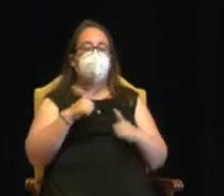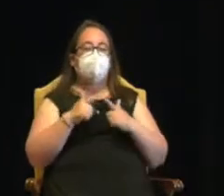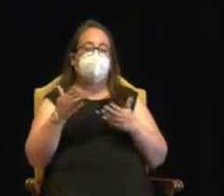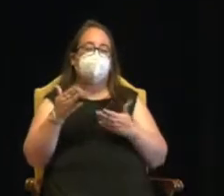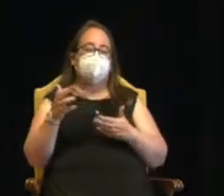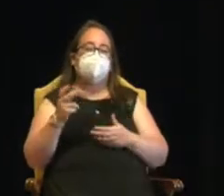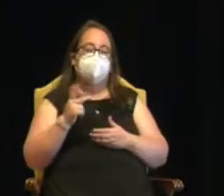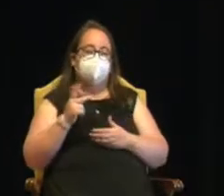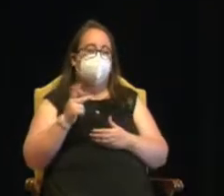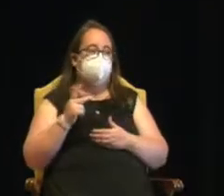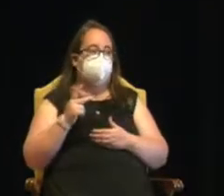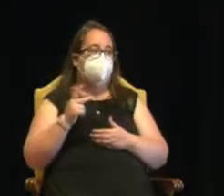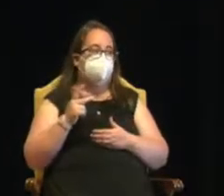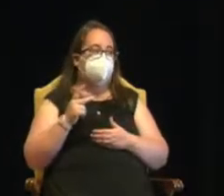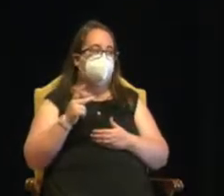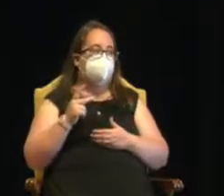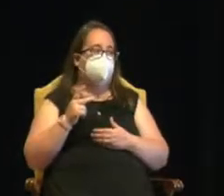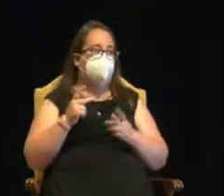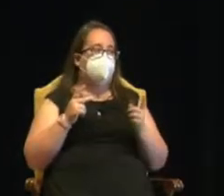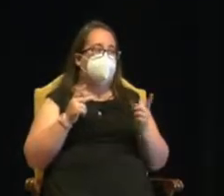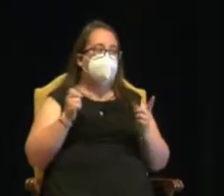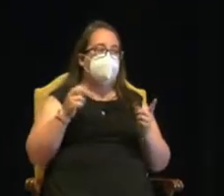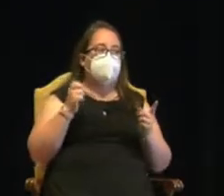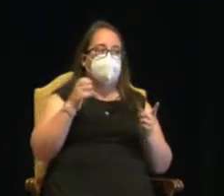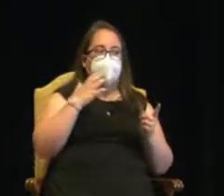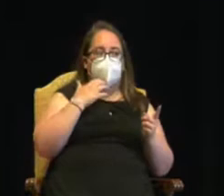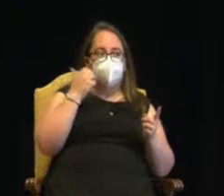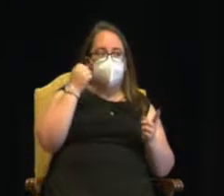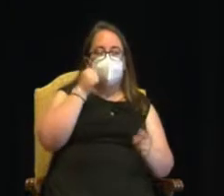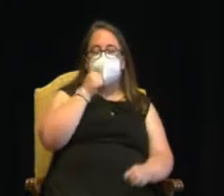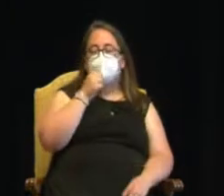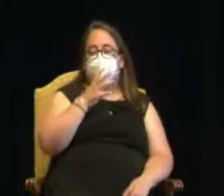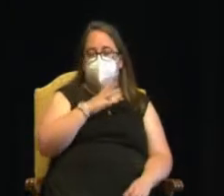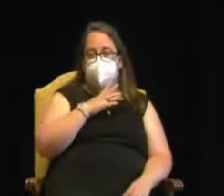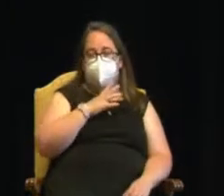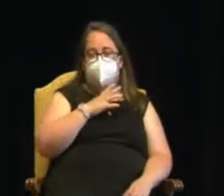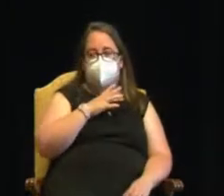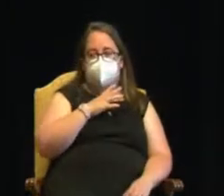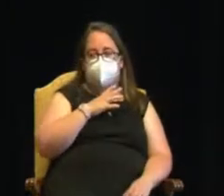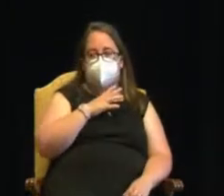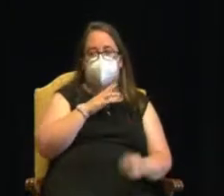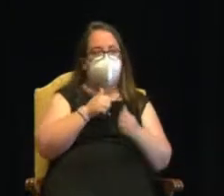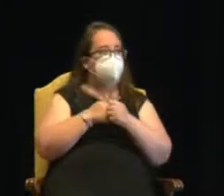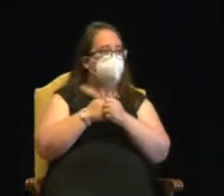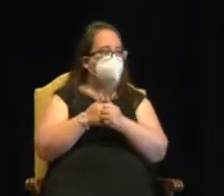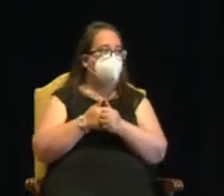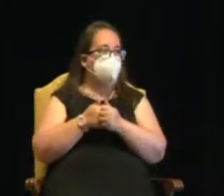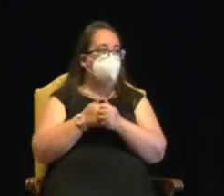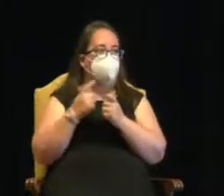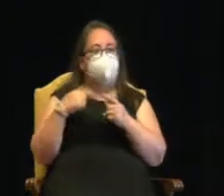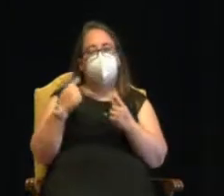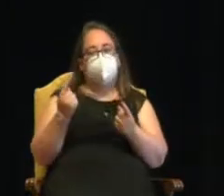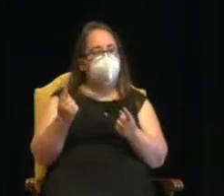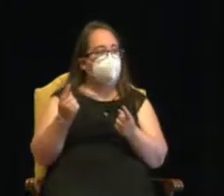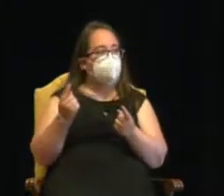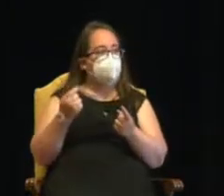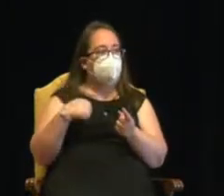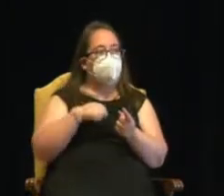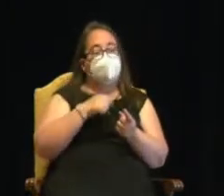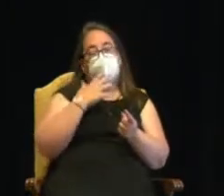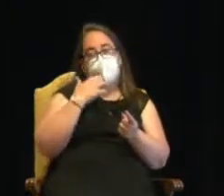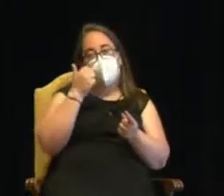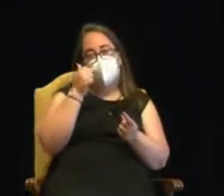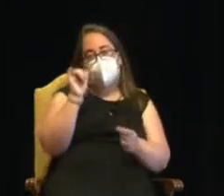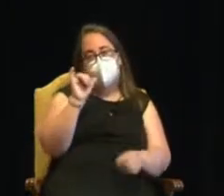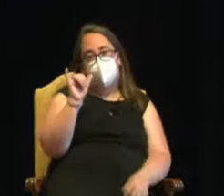back. She's growing older. And as women who have followed her all along, we're getting older.